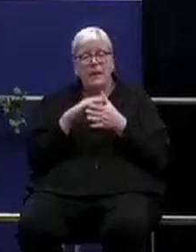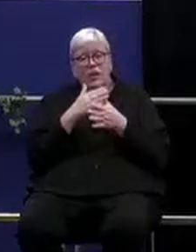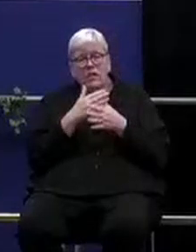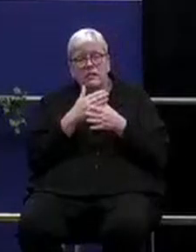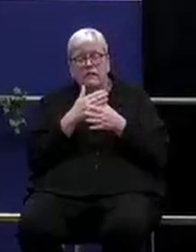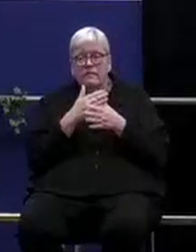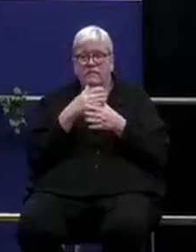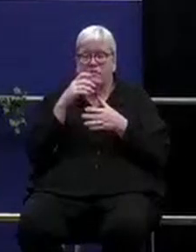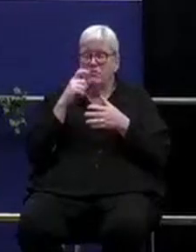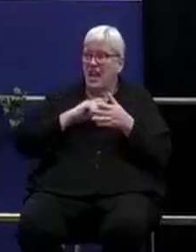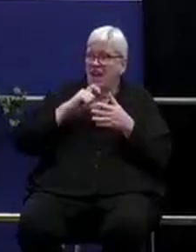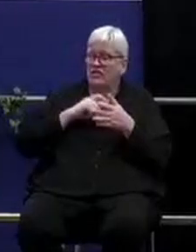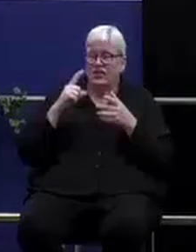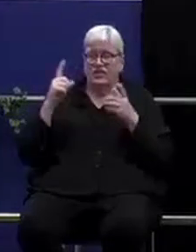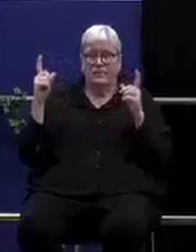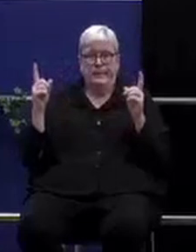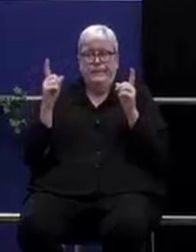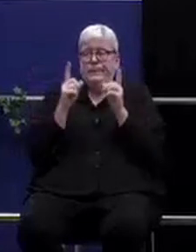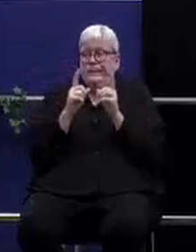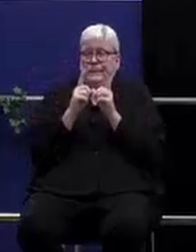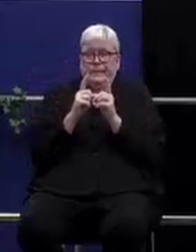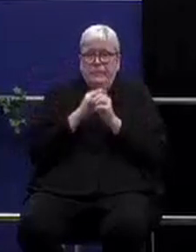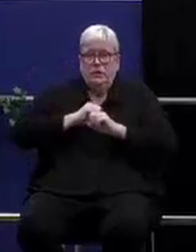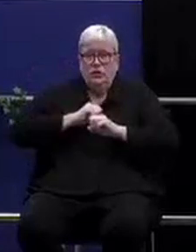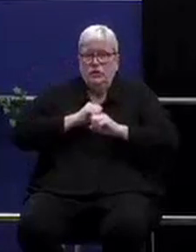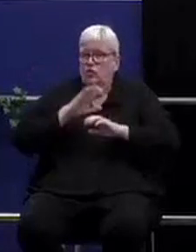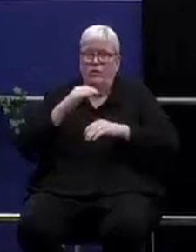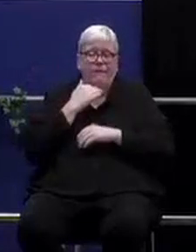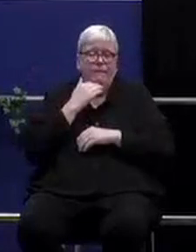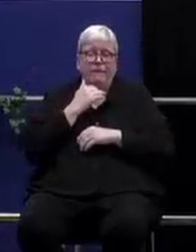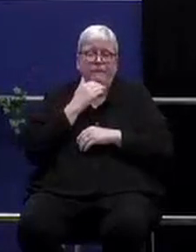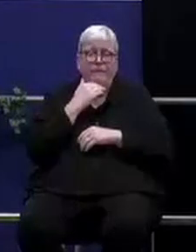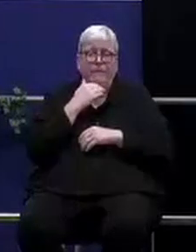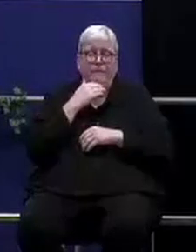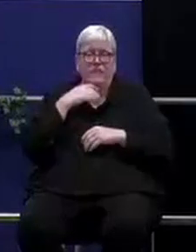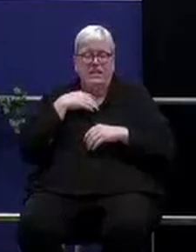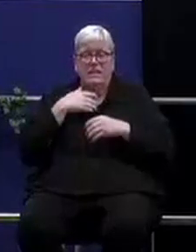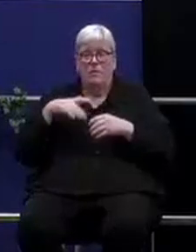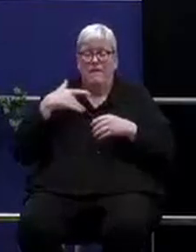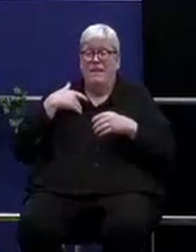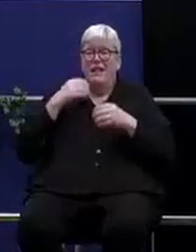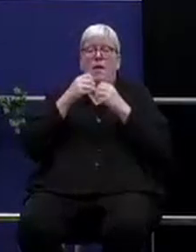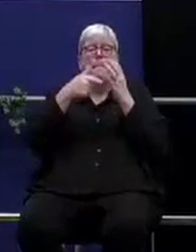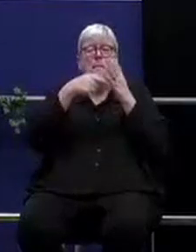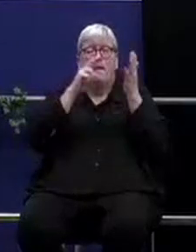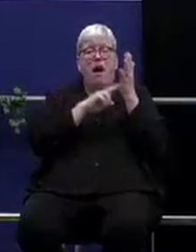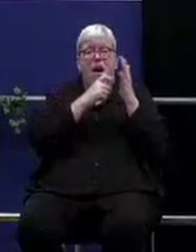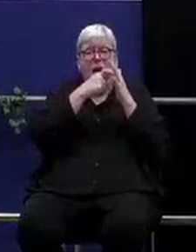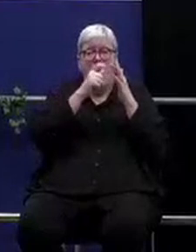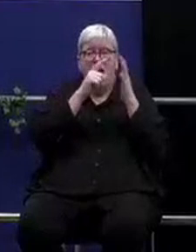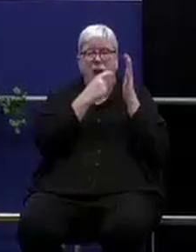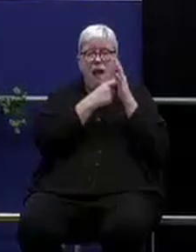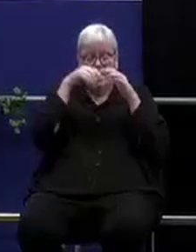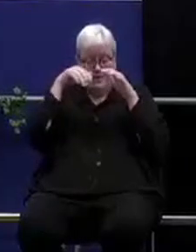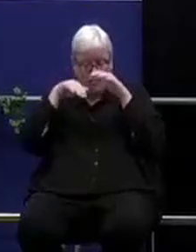close proximity to each other and the sort of underground feeling of the bunker. But it's also very present